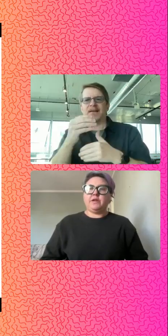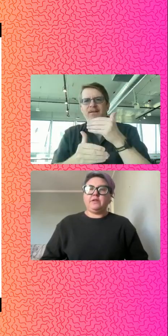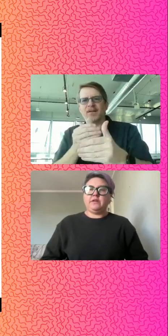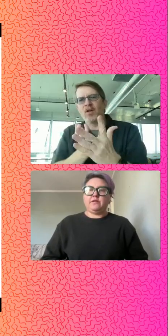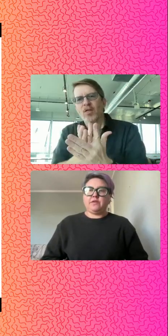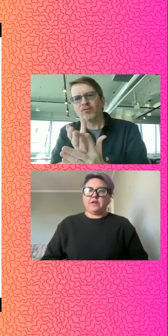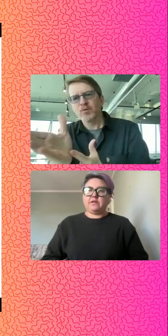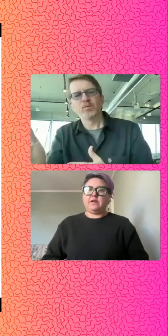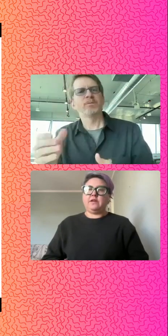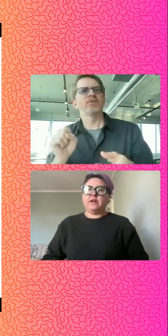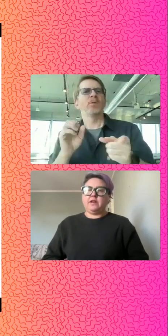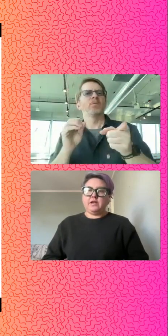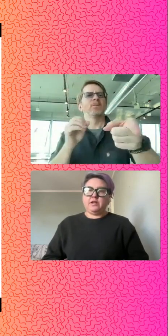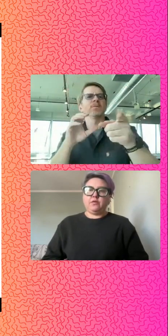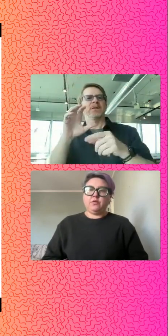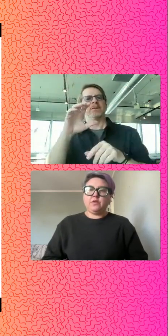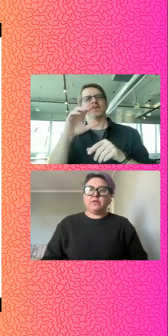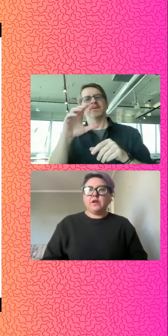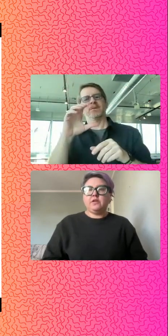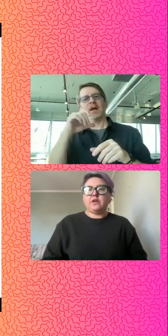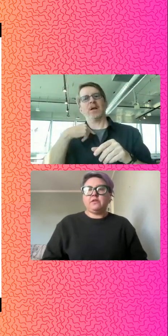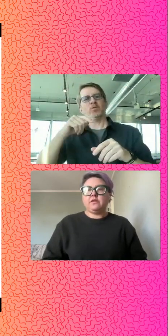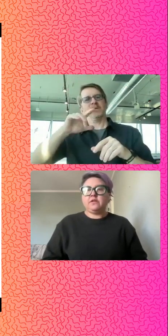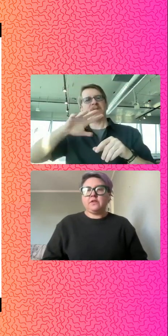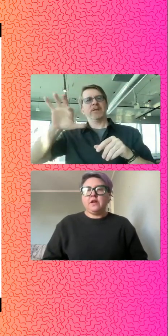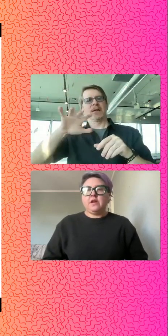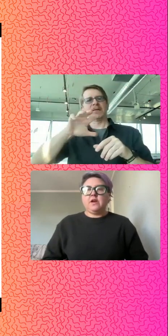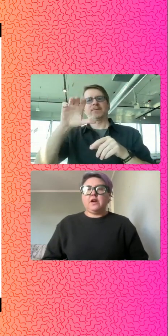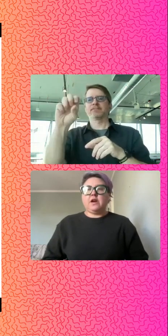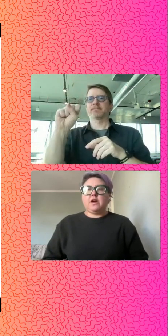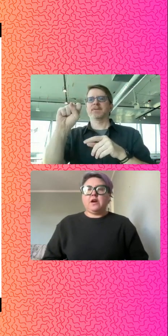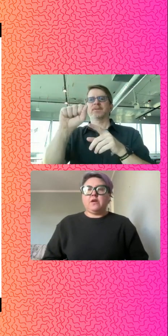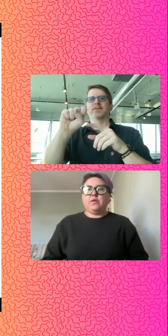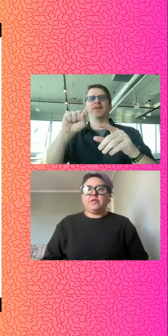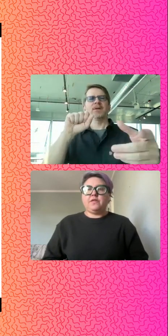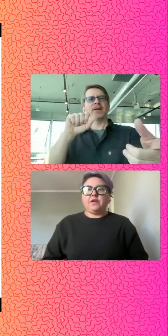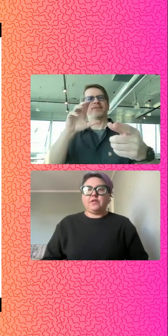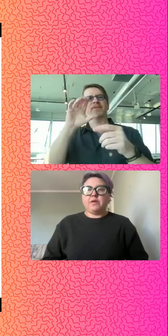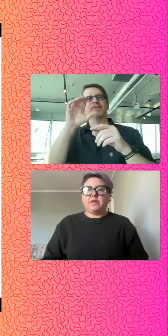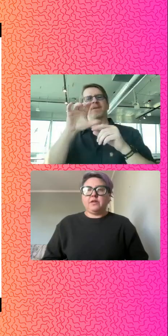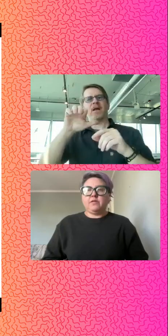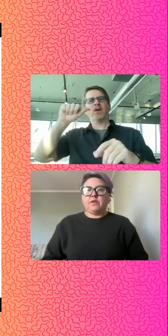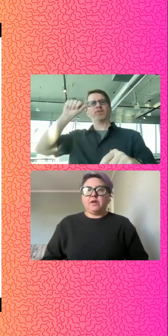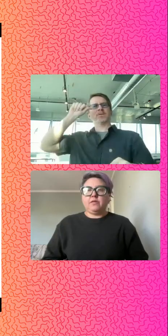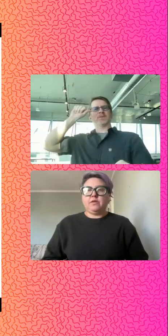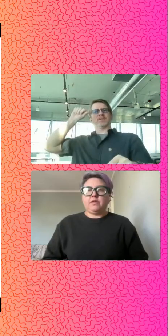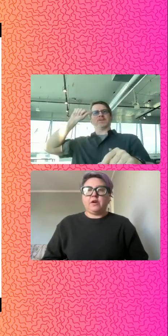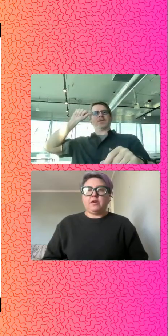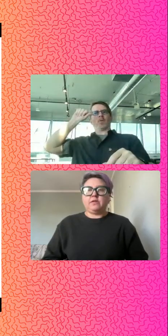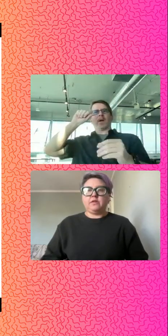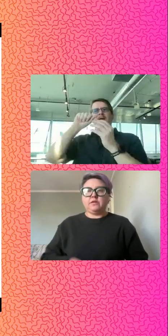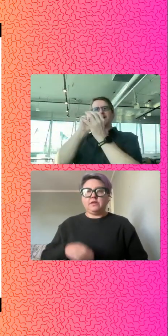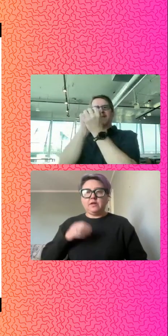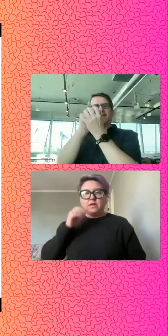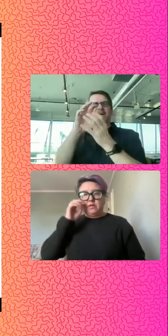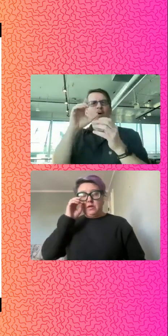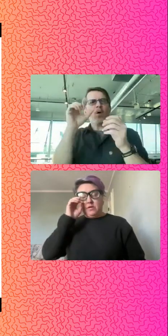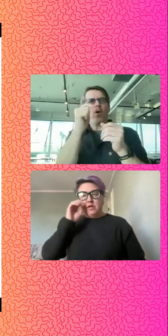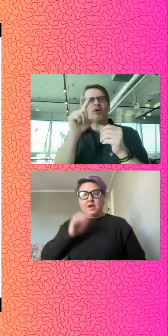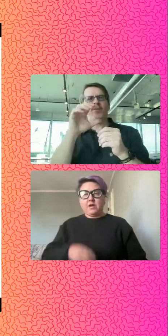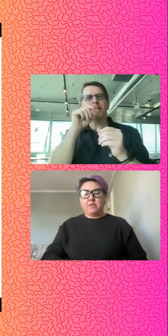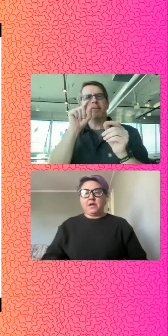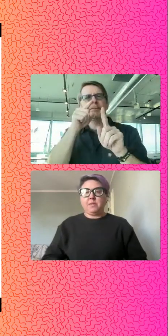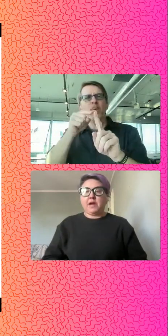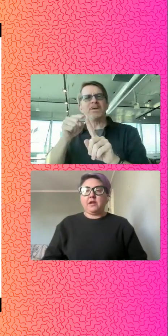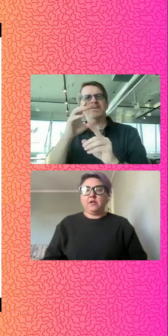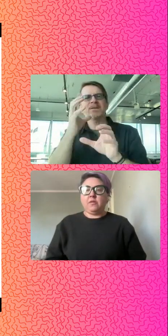struggles that we did face, and then getting through those challenges. With the finger spelling, right, we've got,